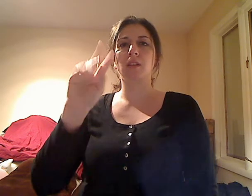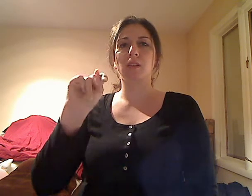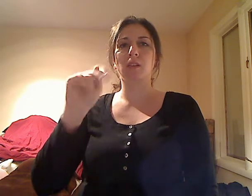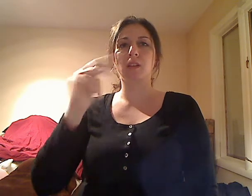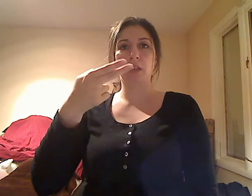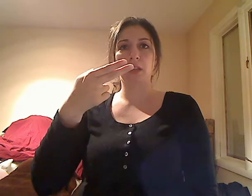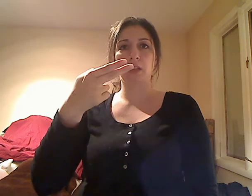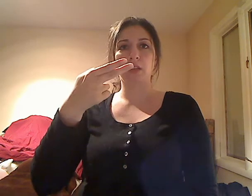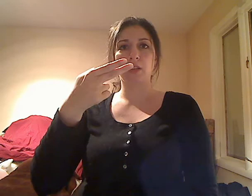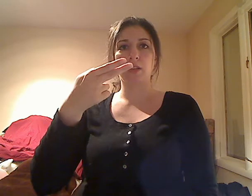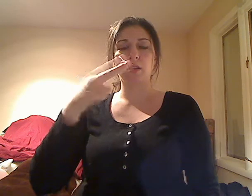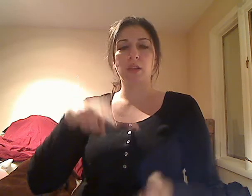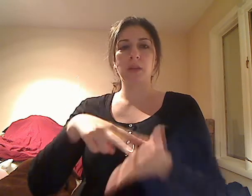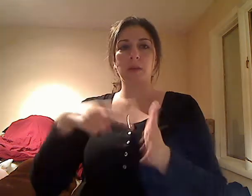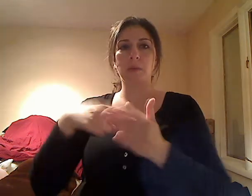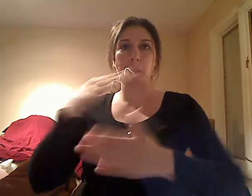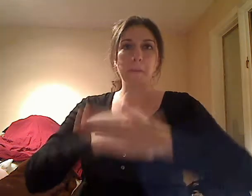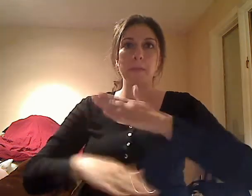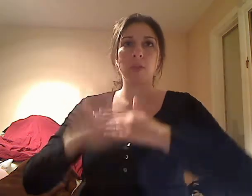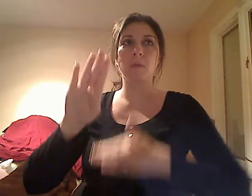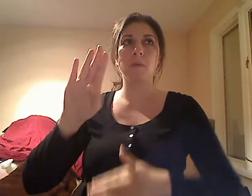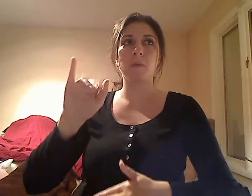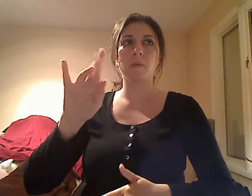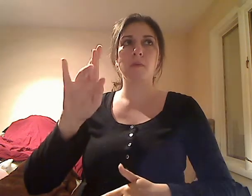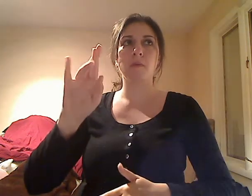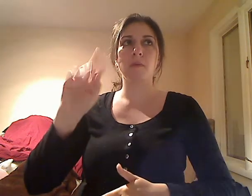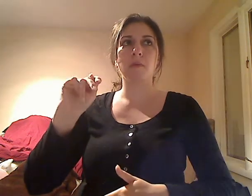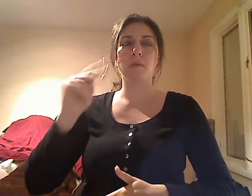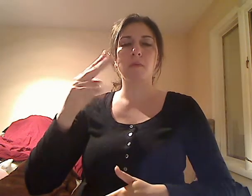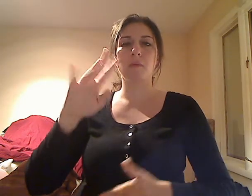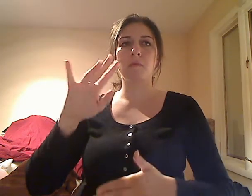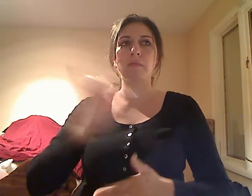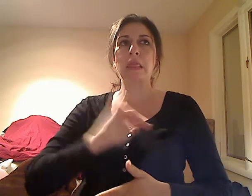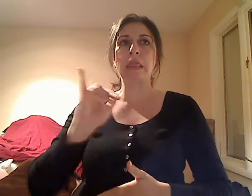That's right. Bulletin board tax.